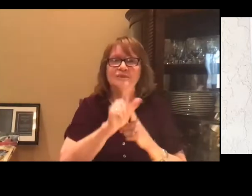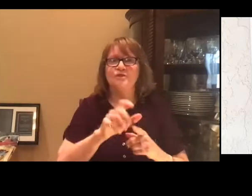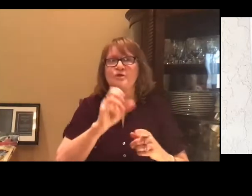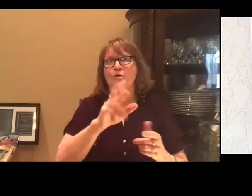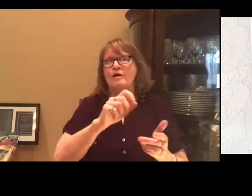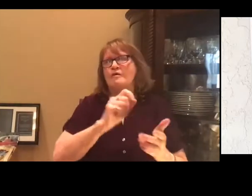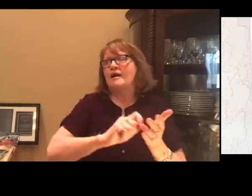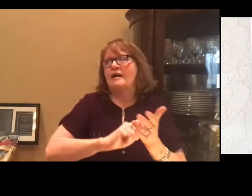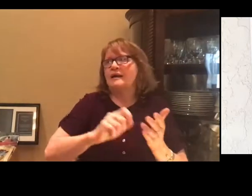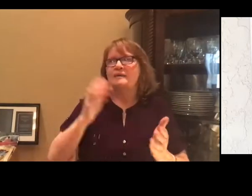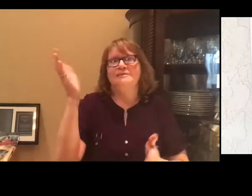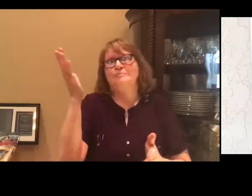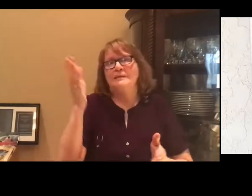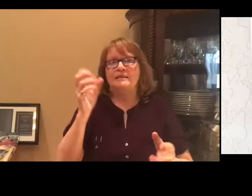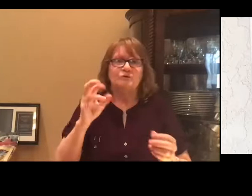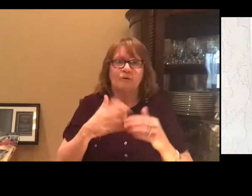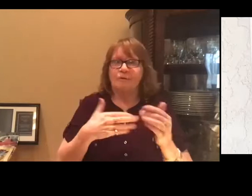home,